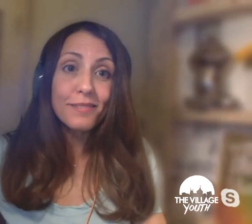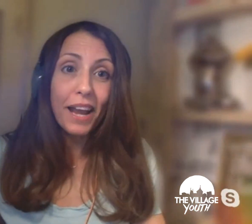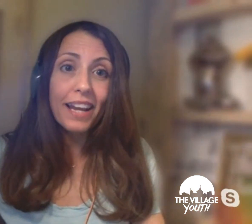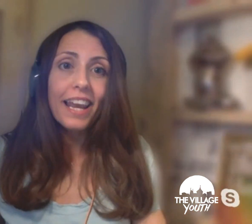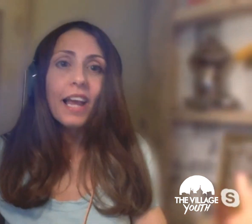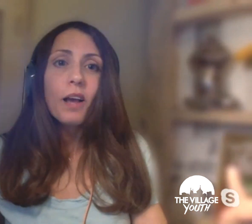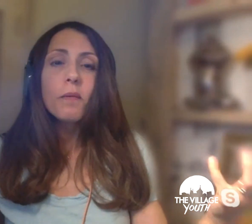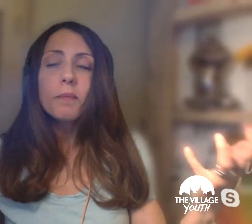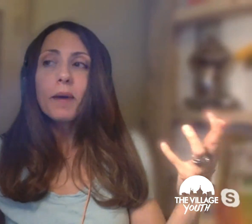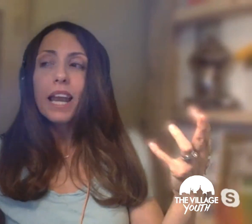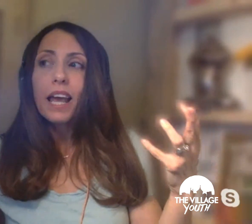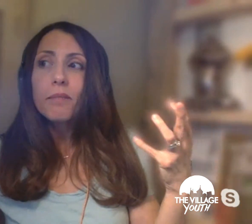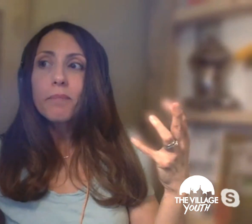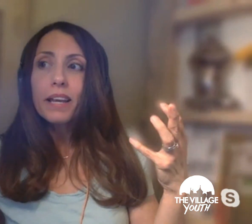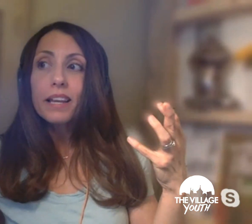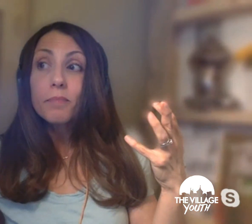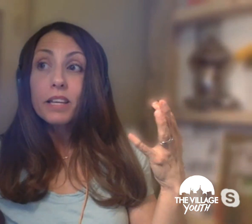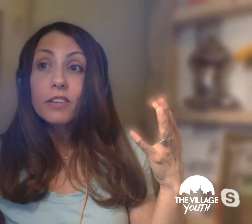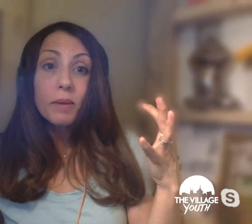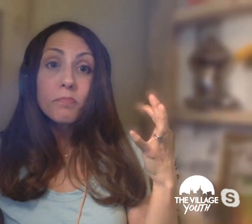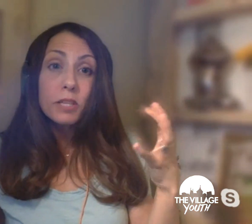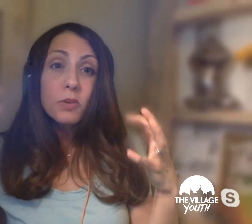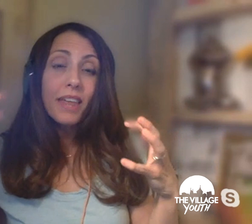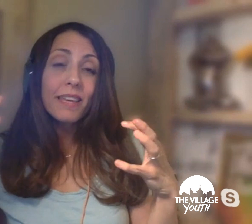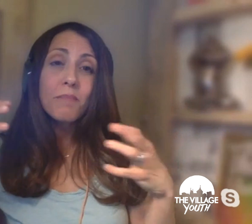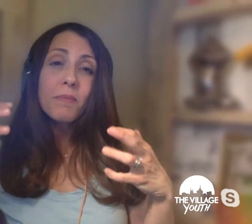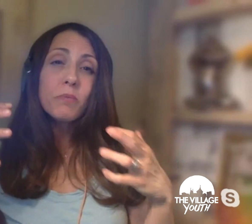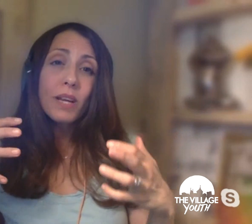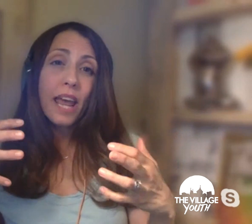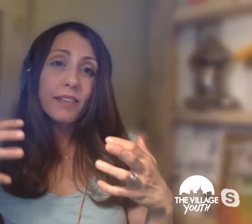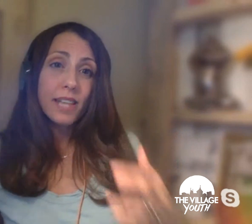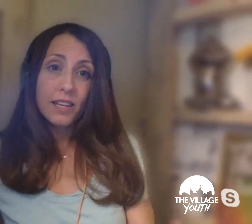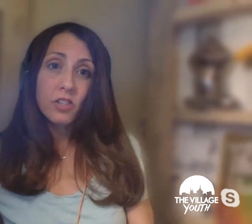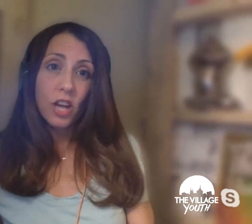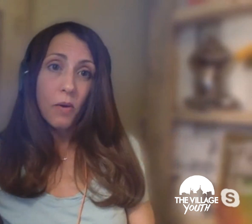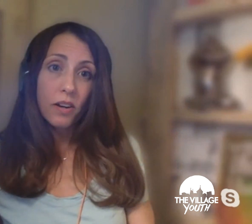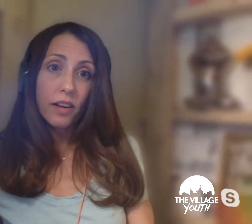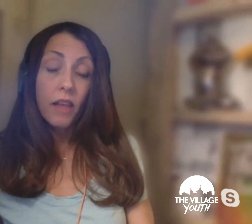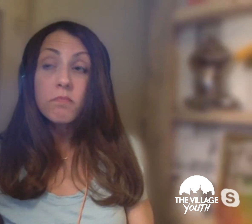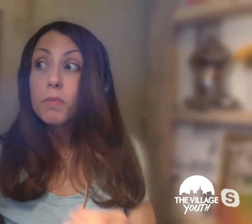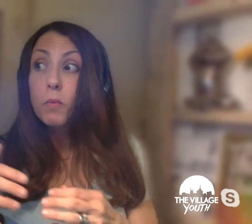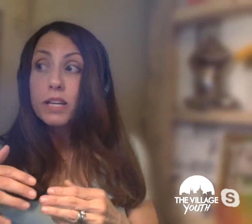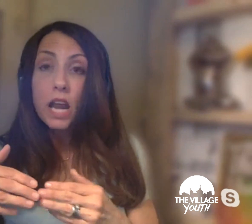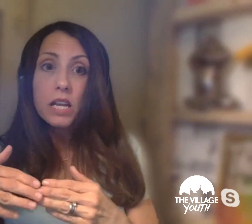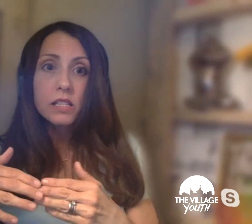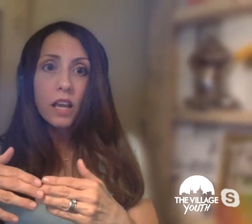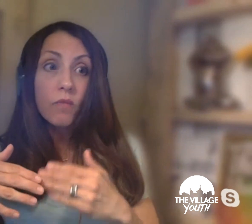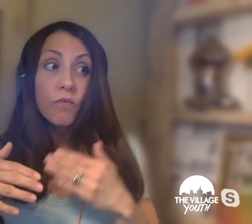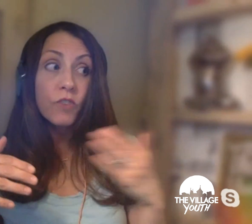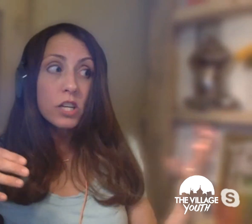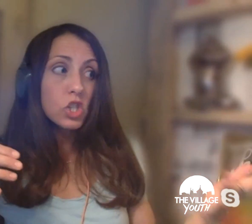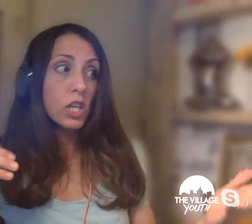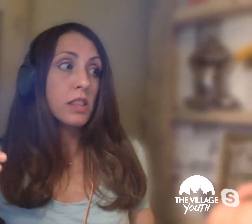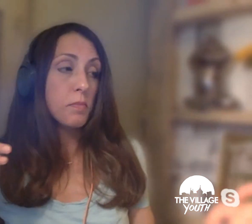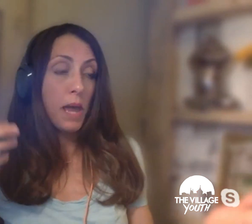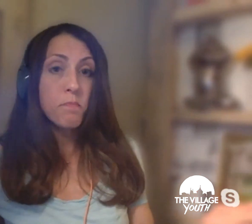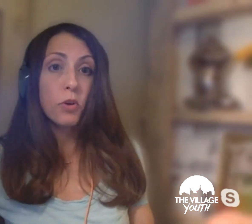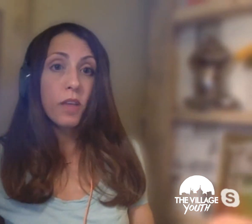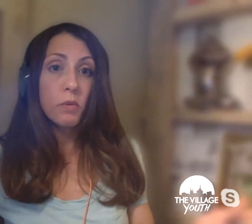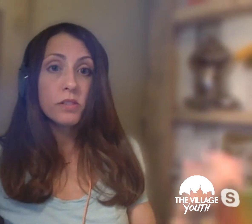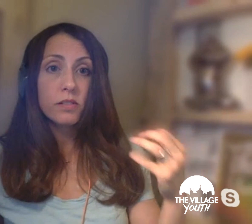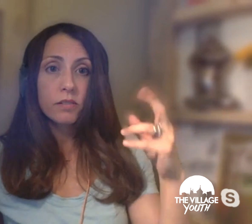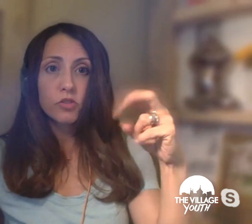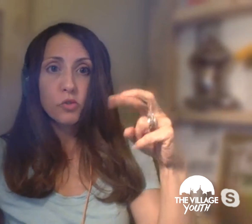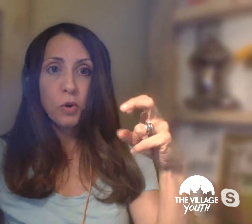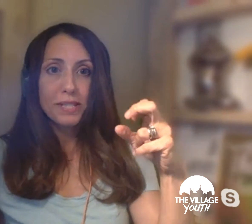three things, right? But do that thing, and maybe one day it's taking a shower, and maybe one day it's like finishing the